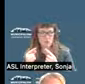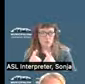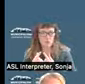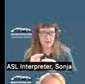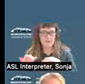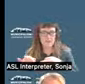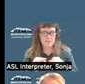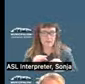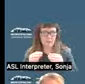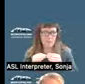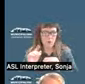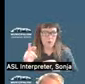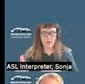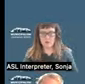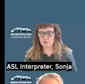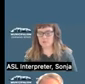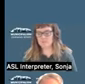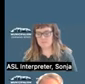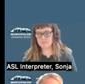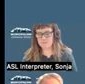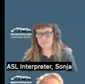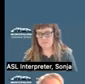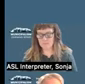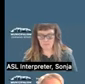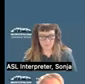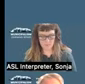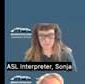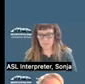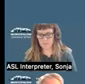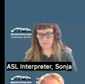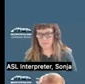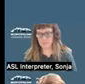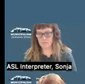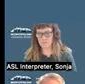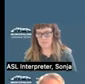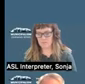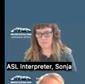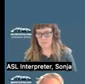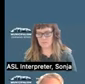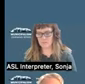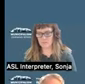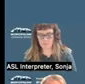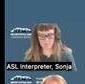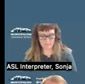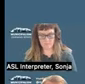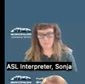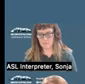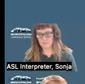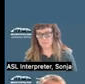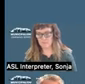in more detail let's see if I make the slides work there we go